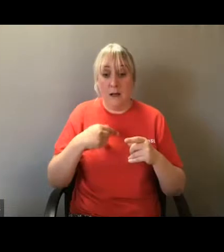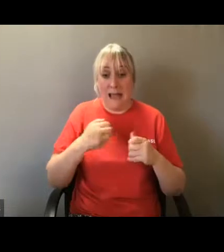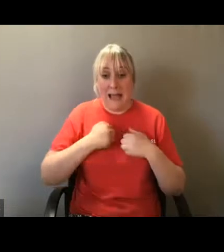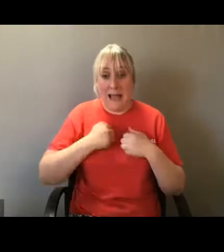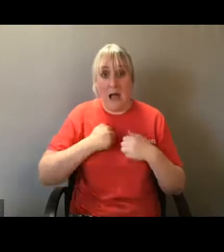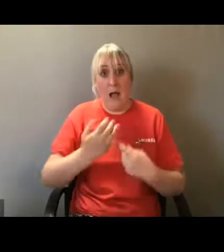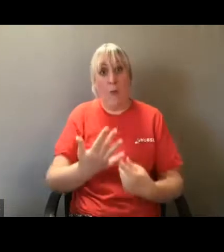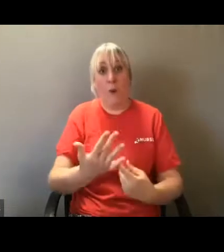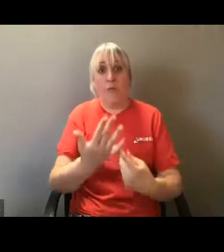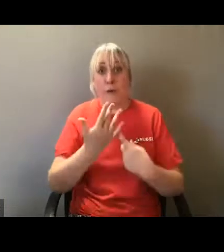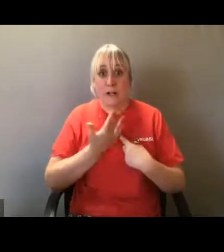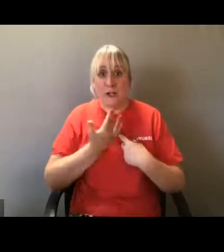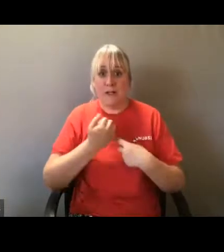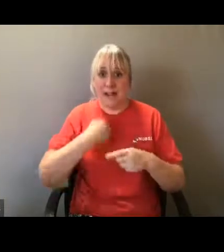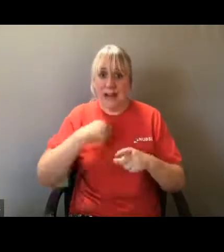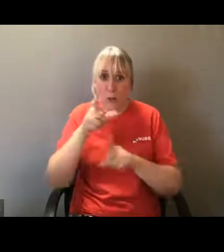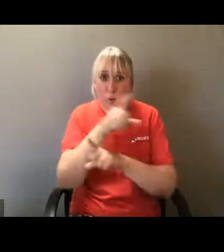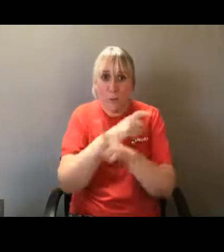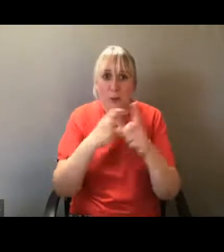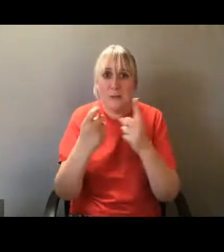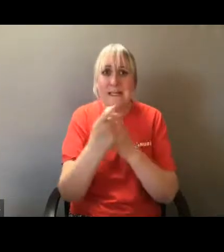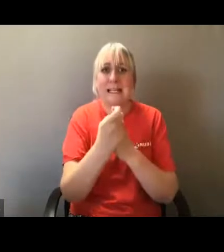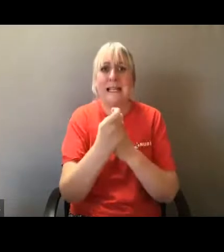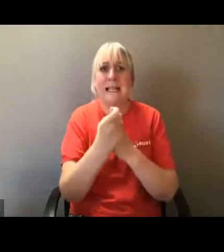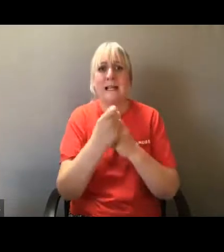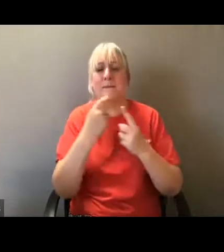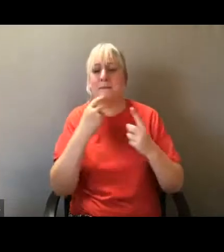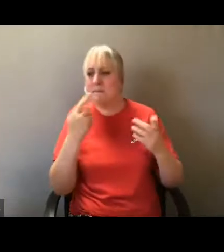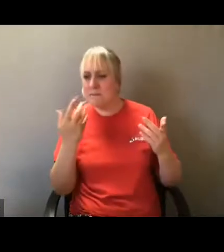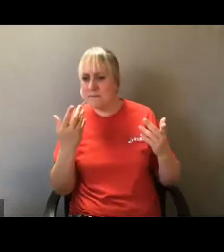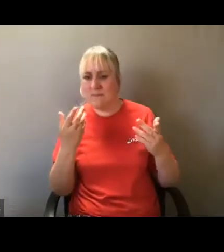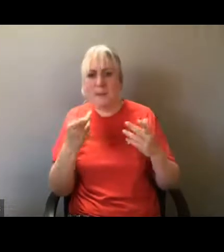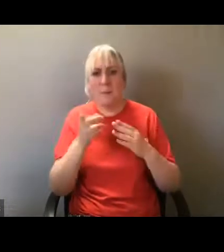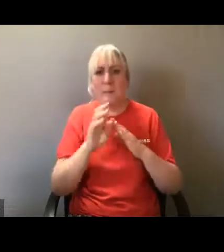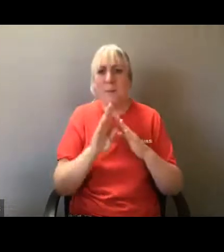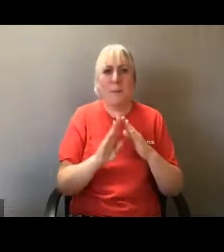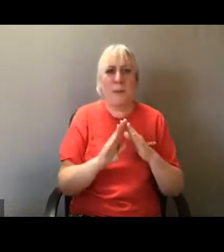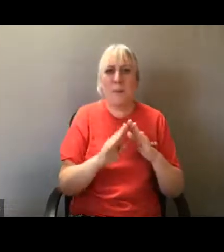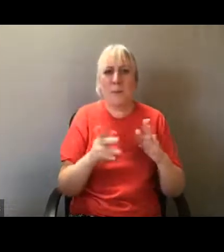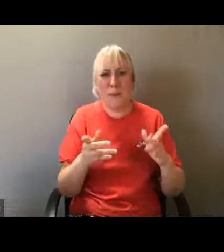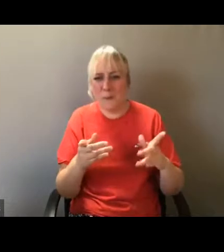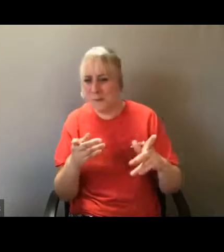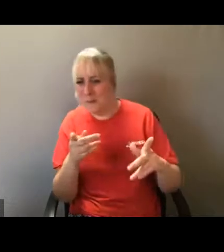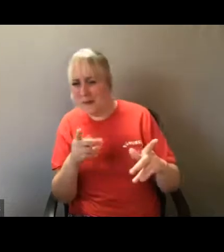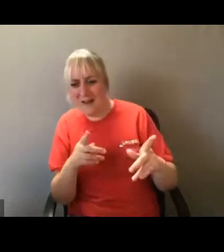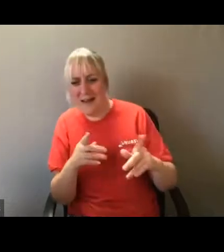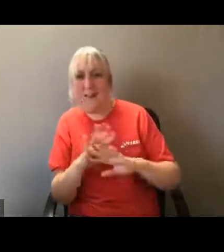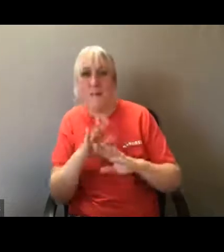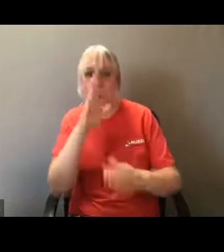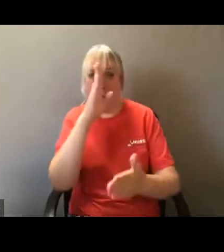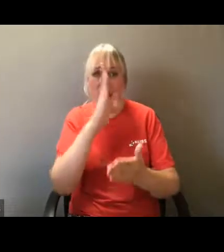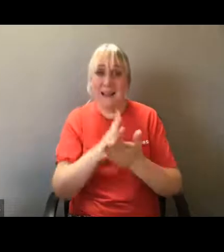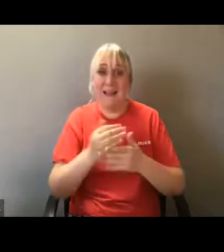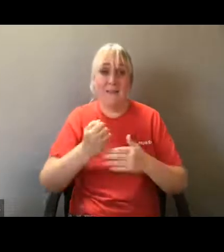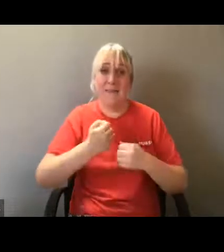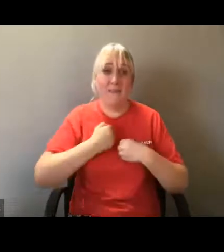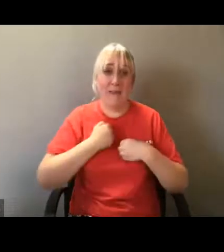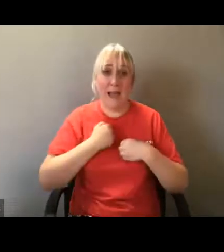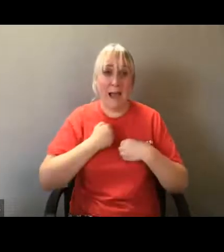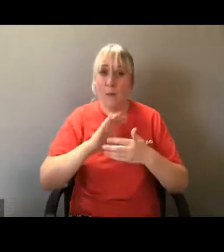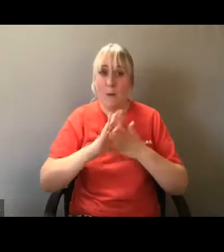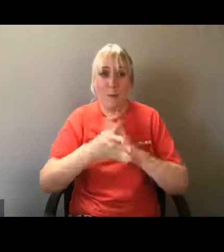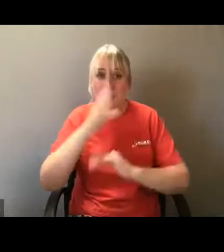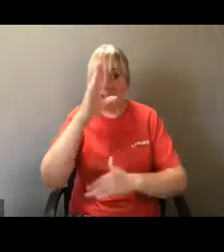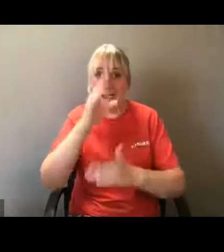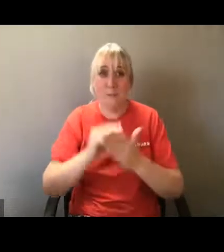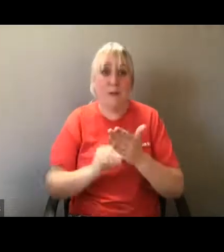as a community takes the form of invalidation and disbelief of that very debilitating impairment experience.